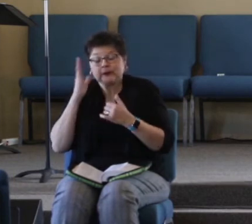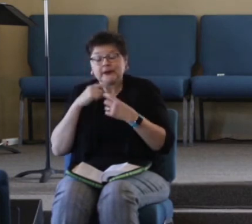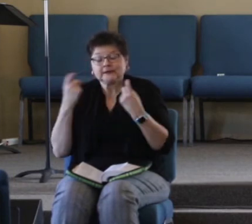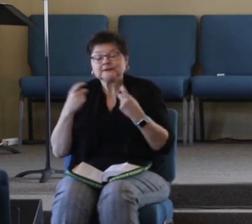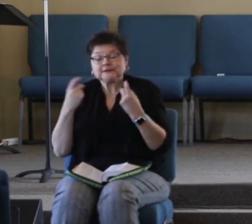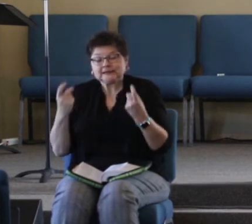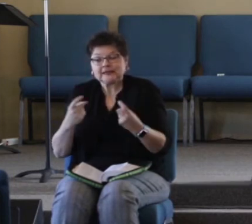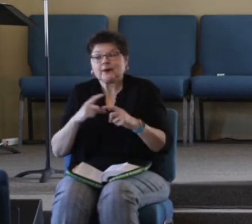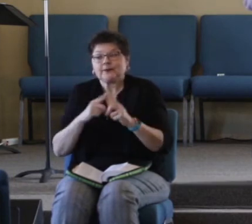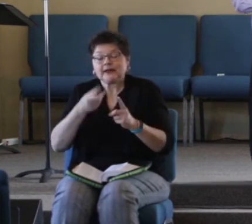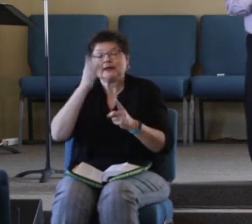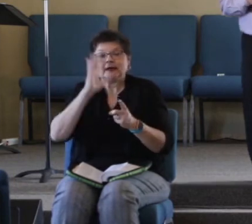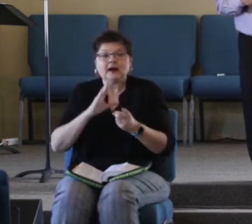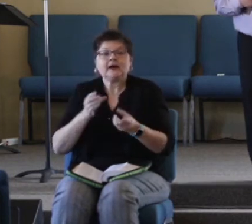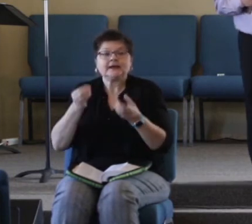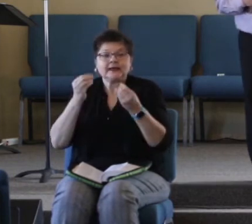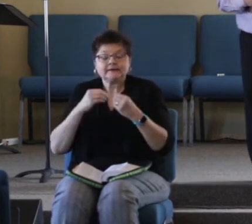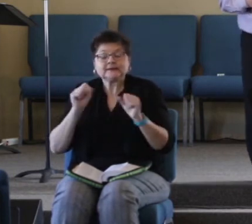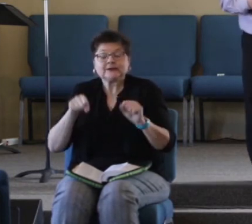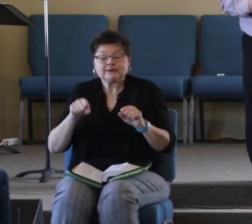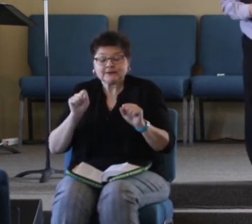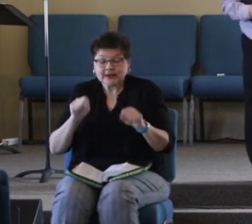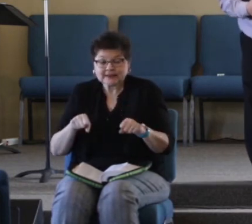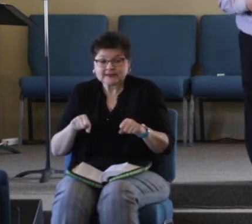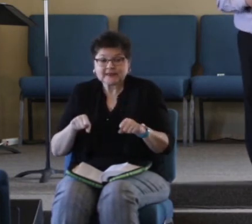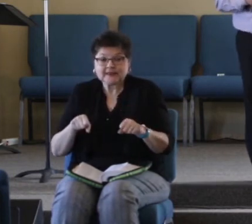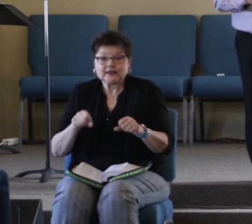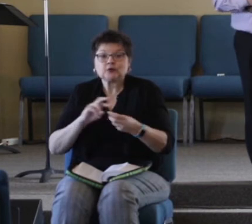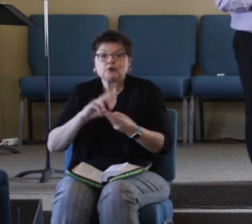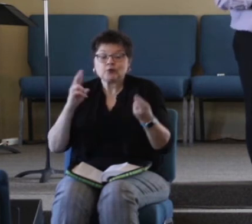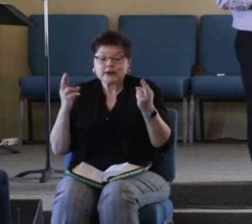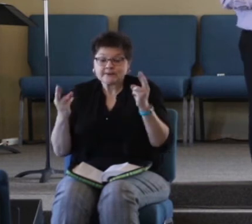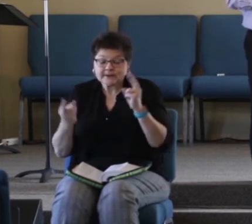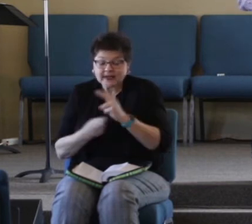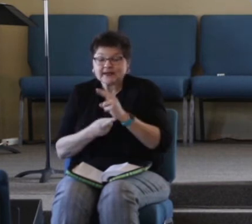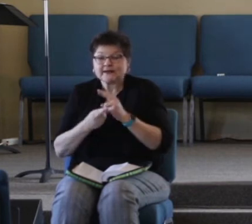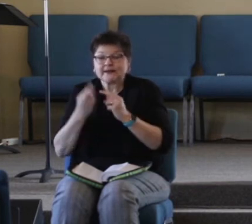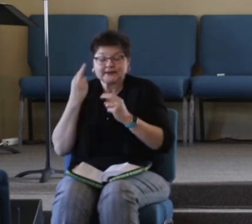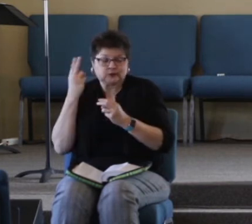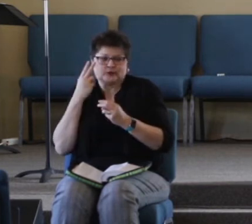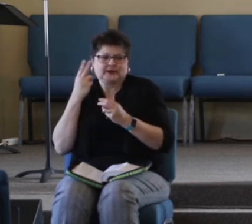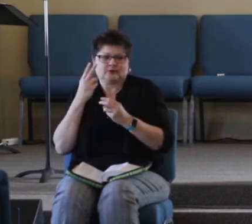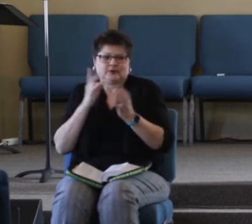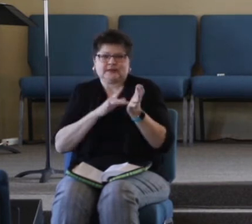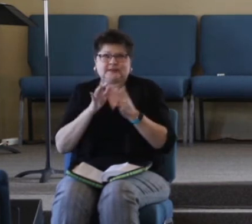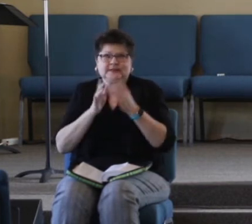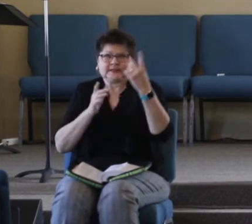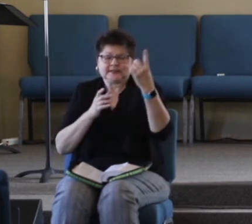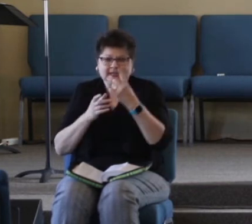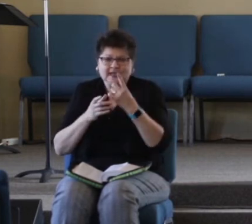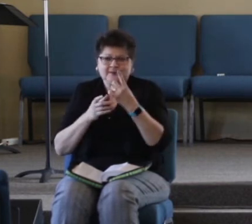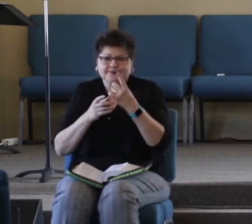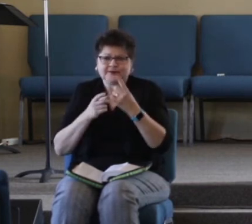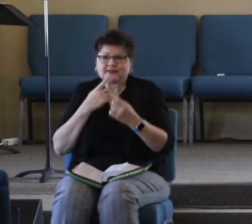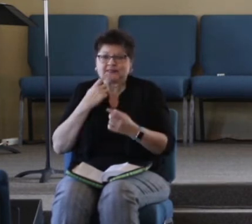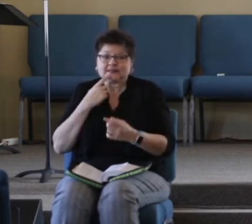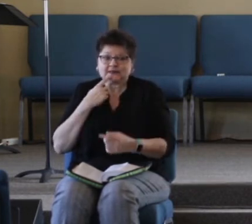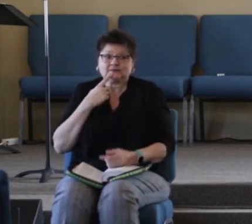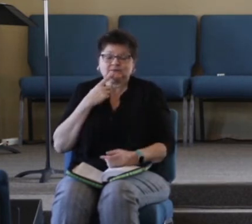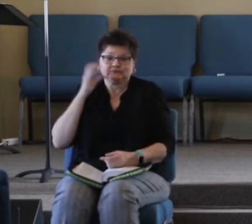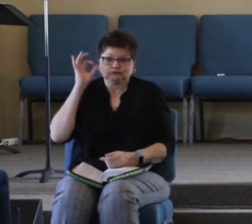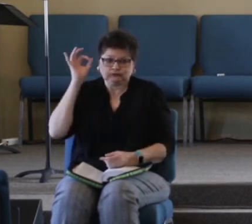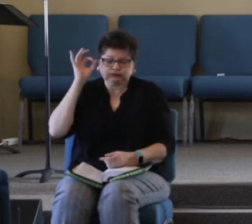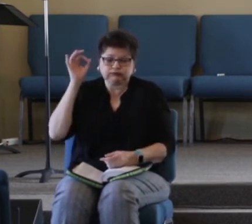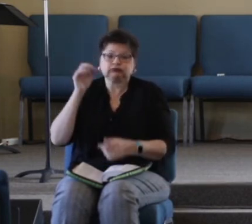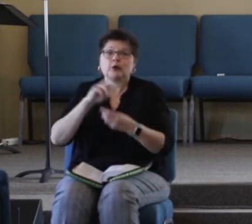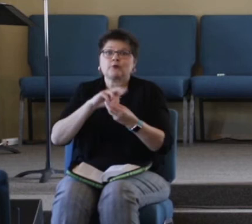he granted us the capacity to repent. That's why Jesus, when he came and said, repent, for the kingdom